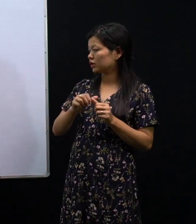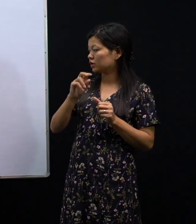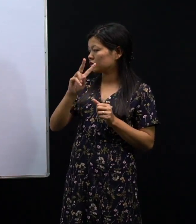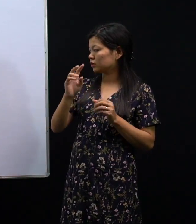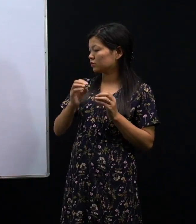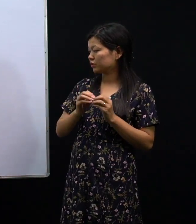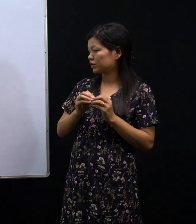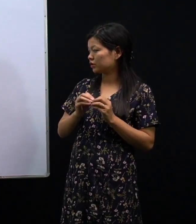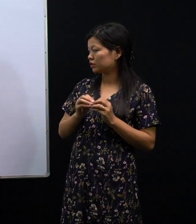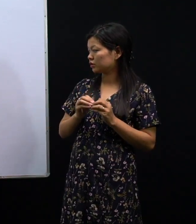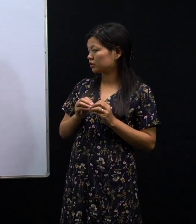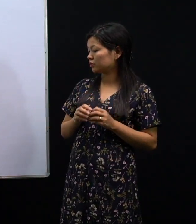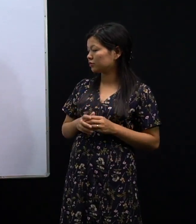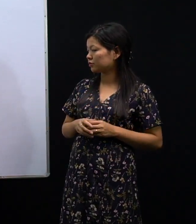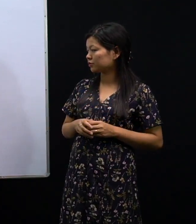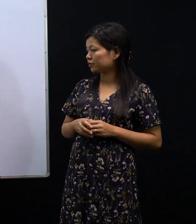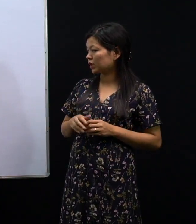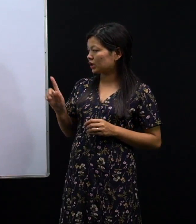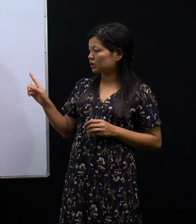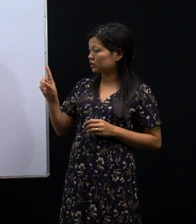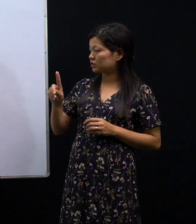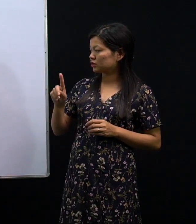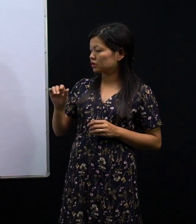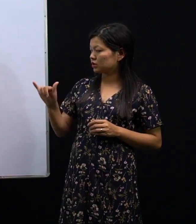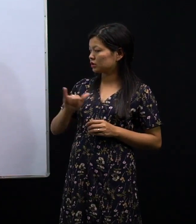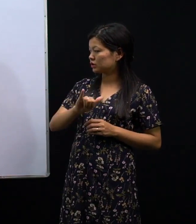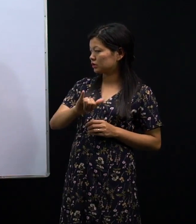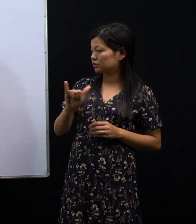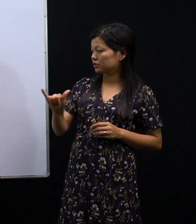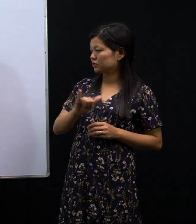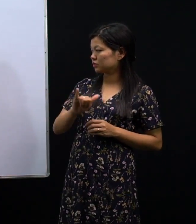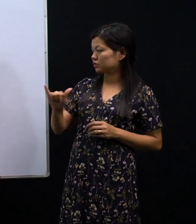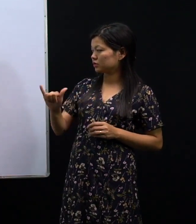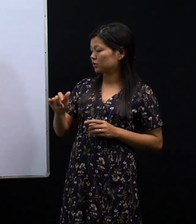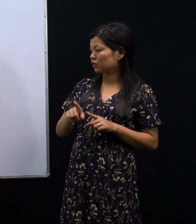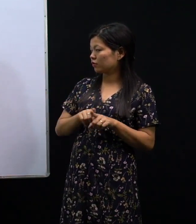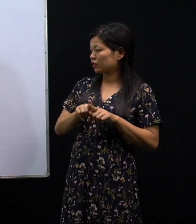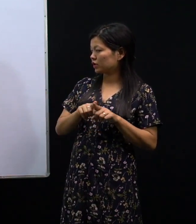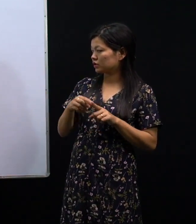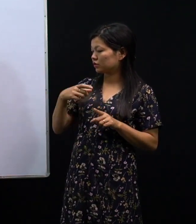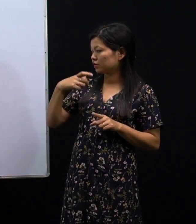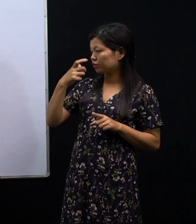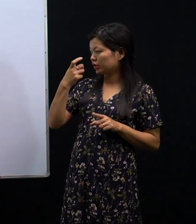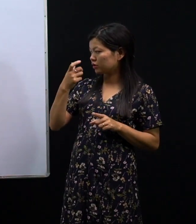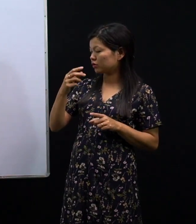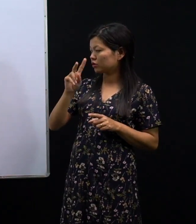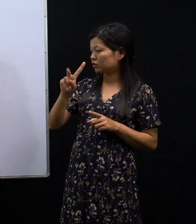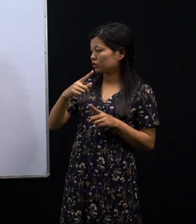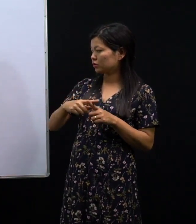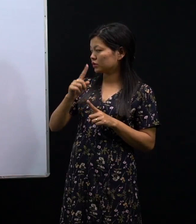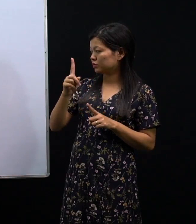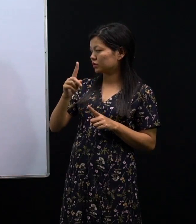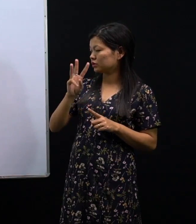3a square b. A square b is the same term, no? Like a 1 mango, 2 mango, 3 mango. Clear? Like terms are like